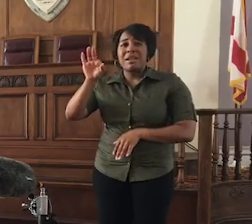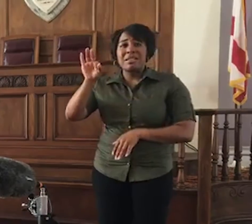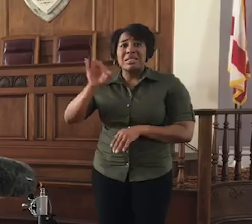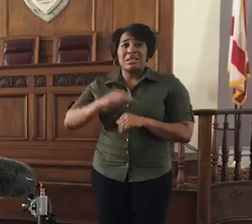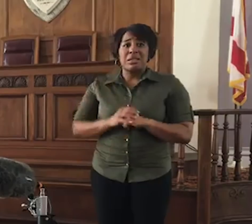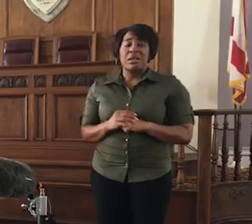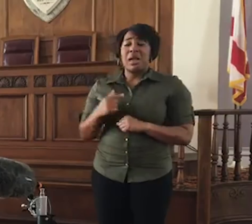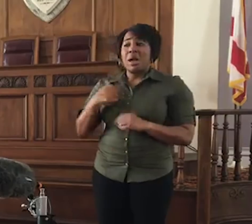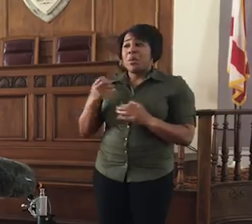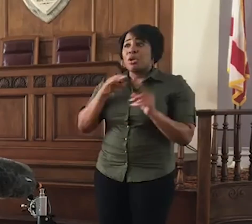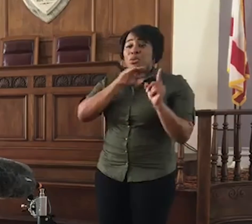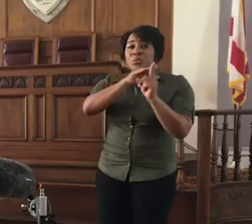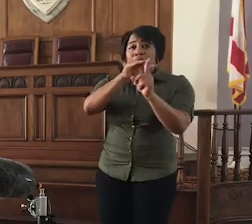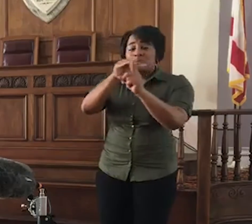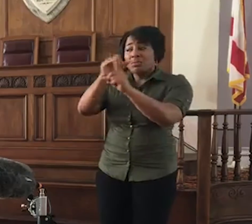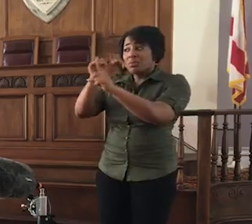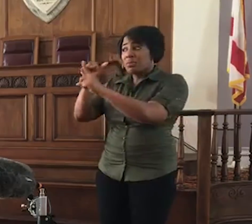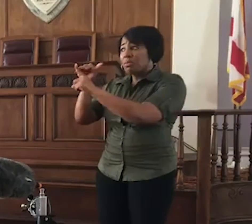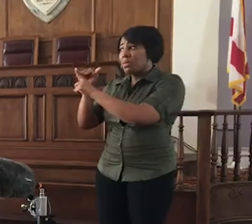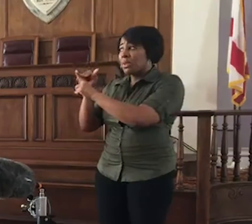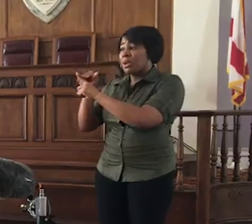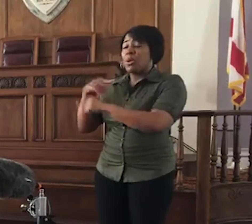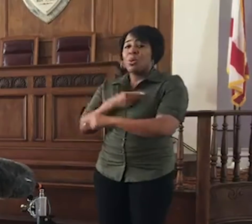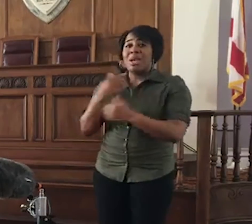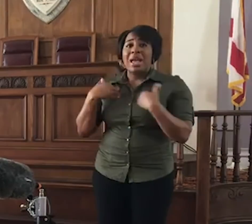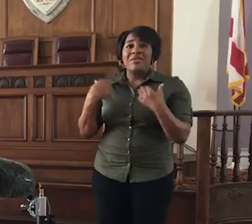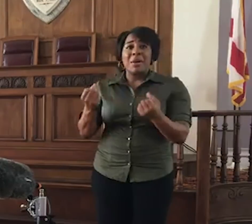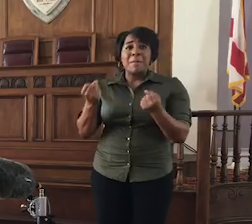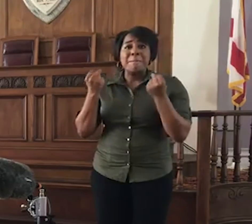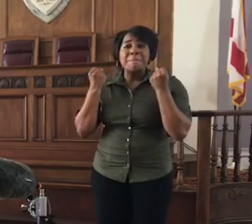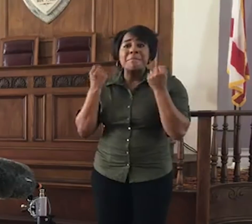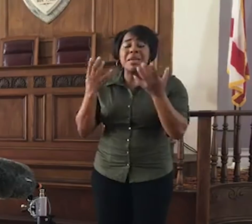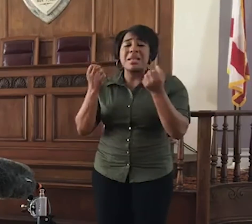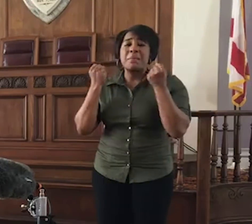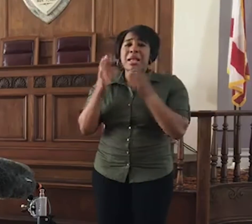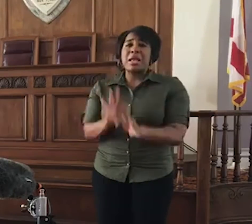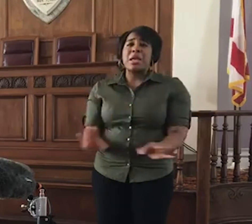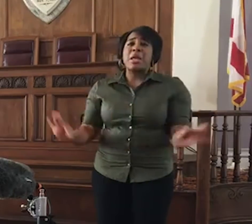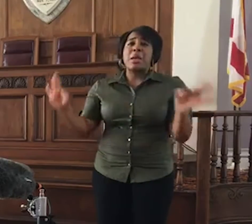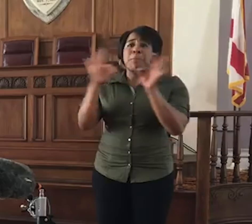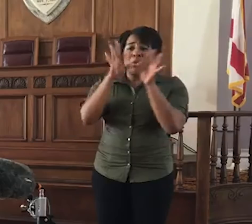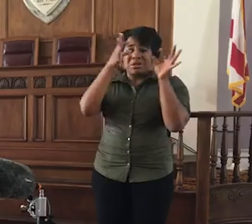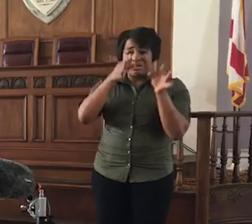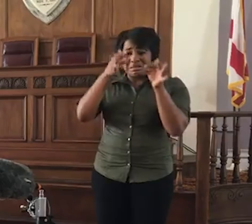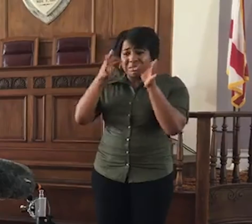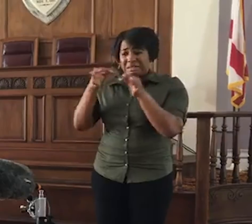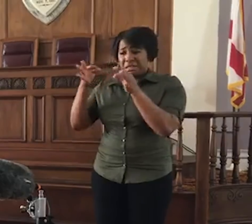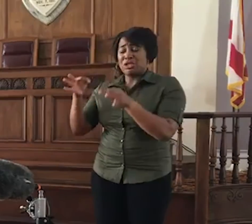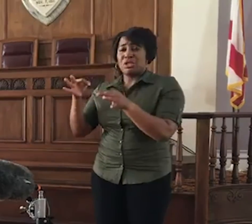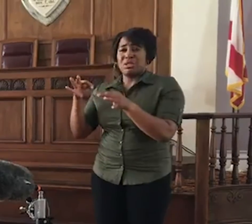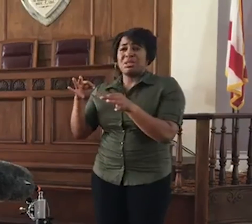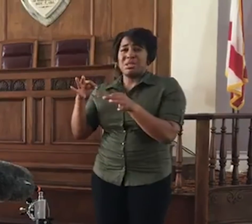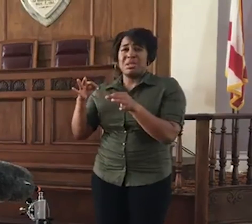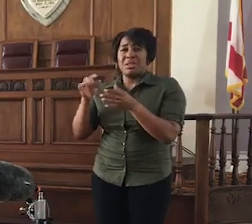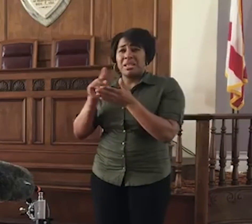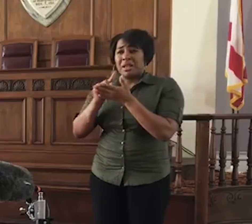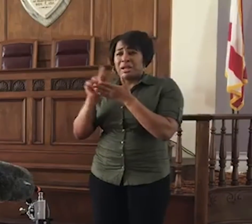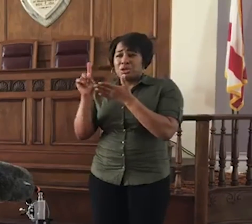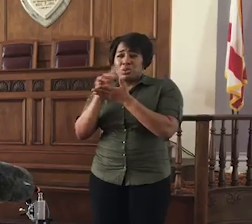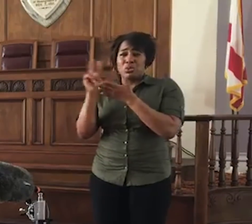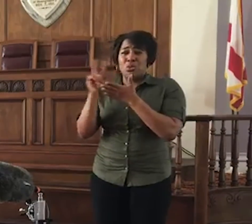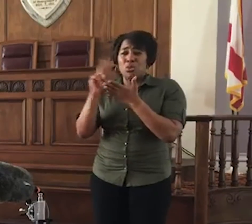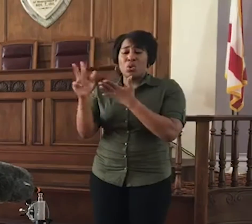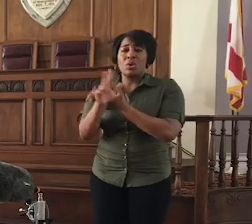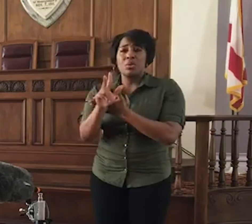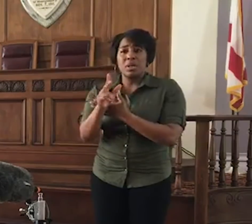reminding everyone that we've got many, many big and important decisions to make in the coming weeks, like trying to reopen our